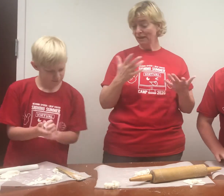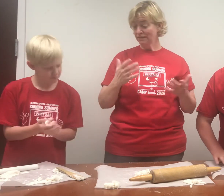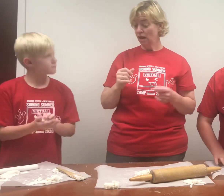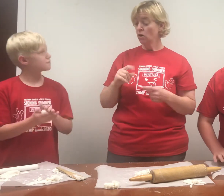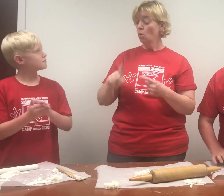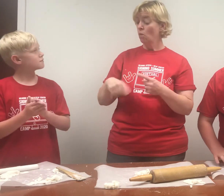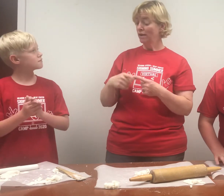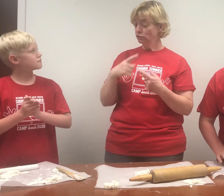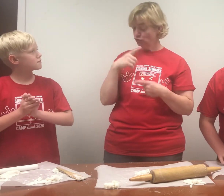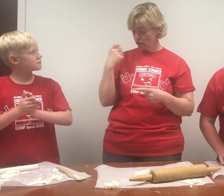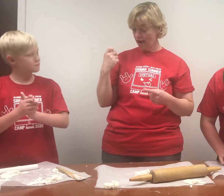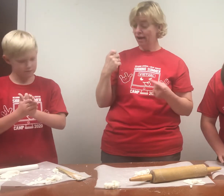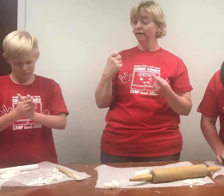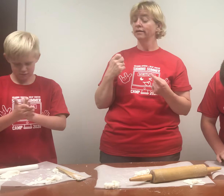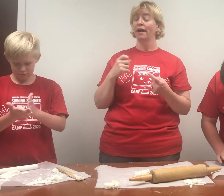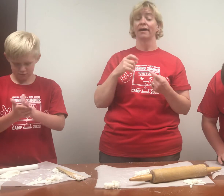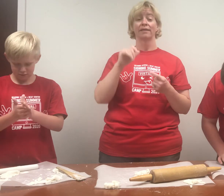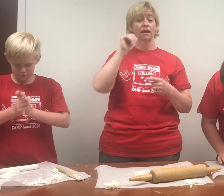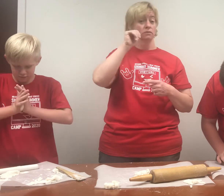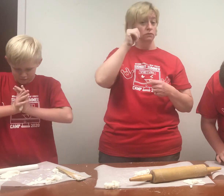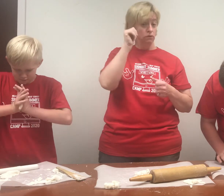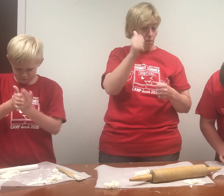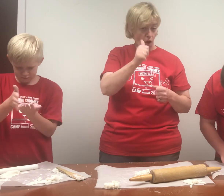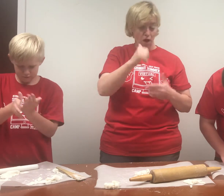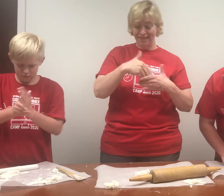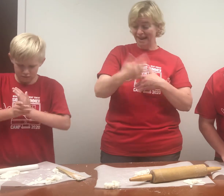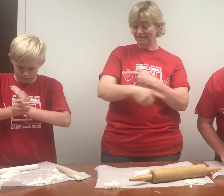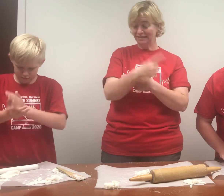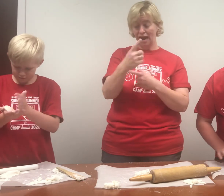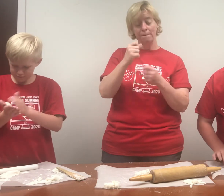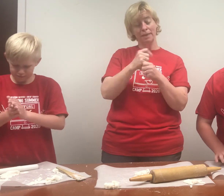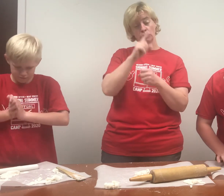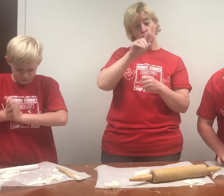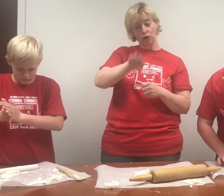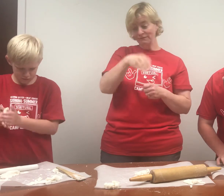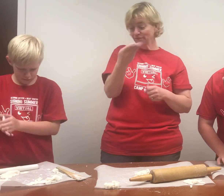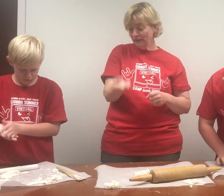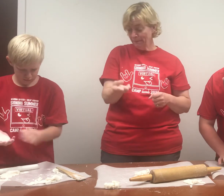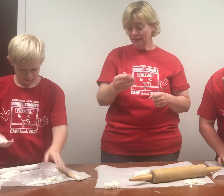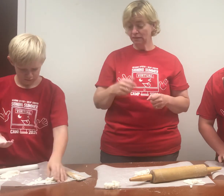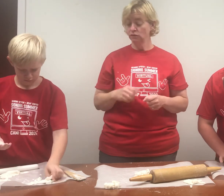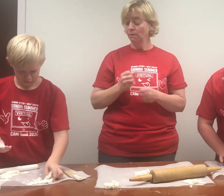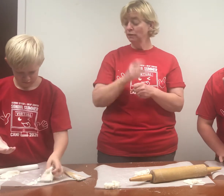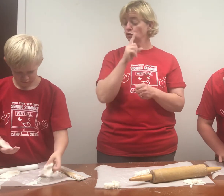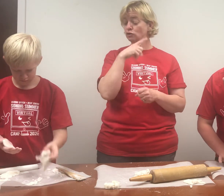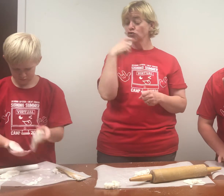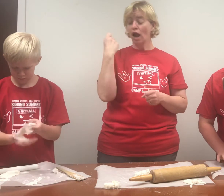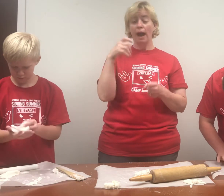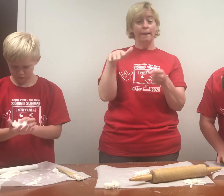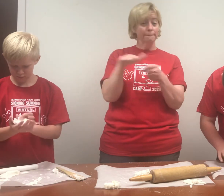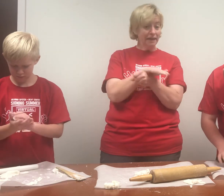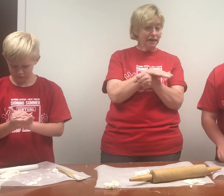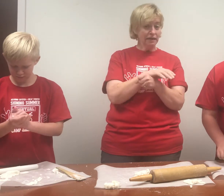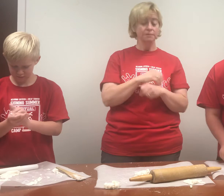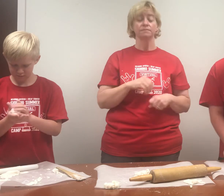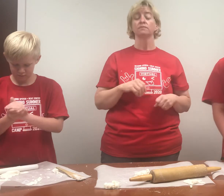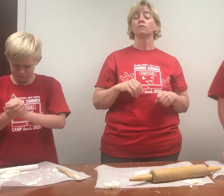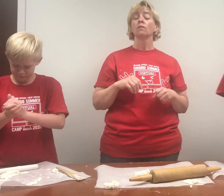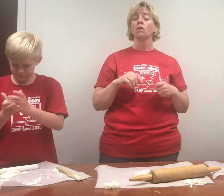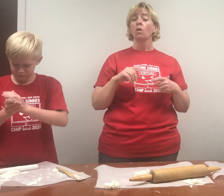So that's pretty much the concept. So once it's dry, then the next day you're going to want to make sure that you flip it over to make sure